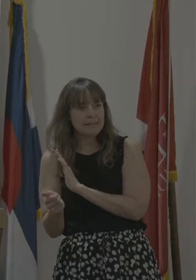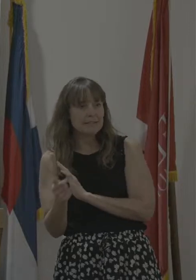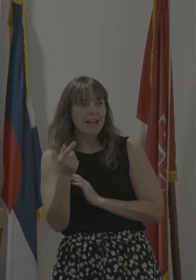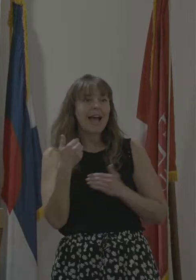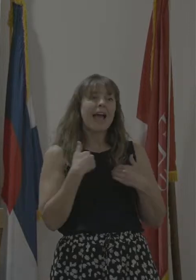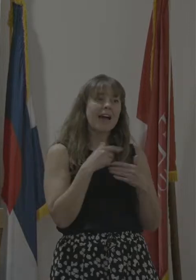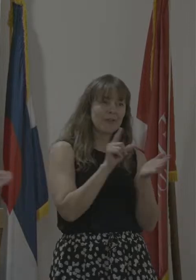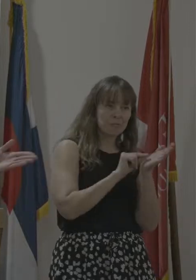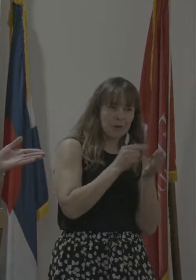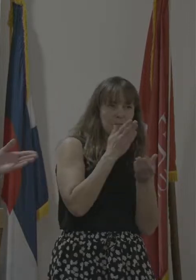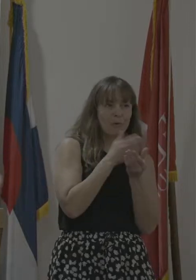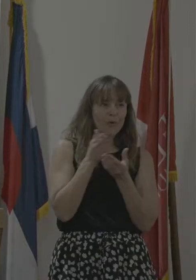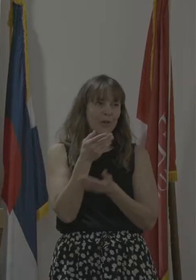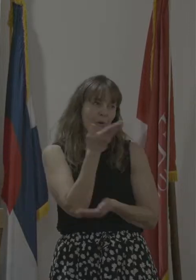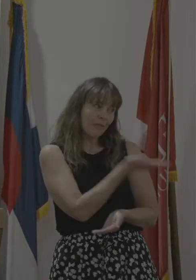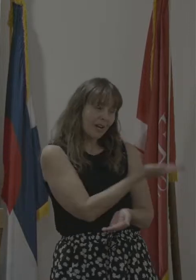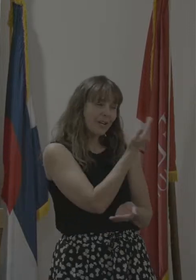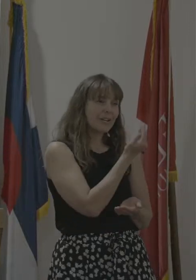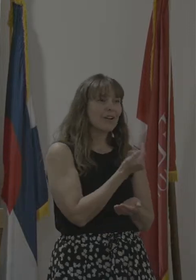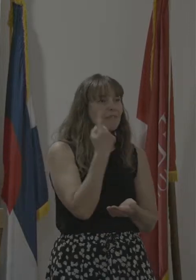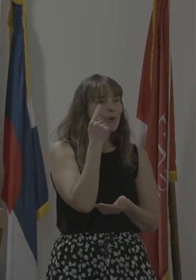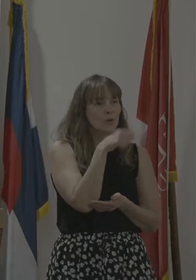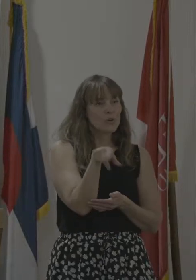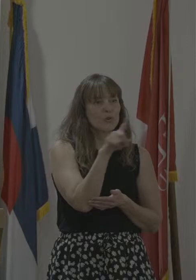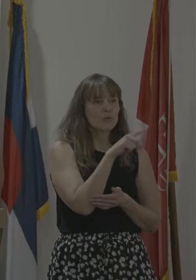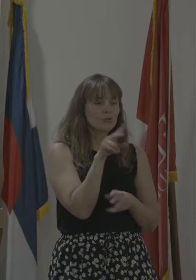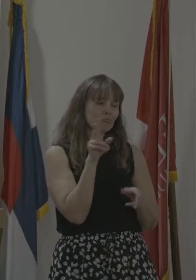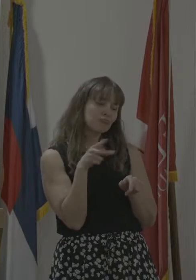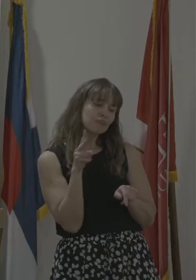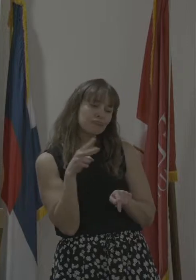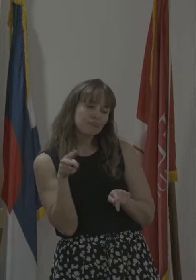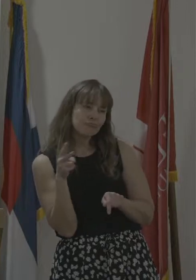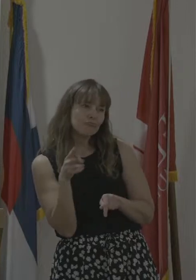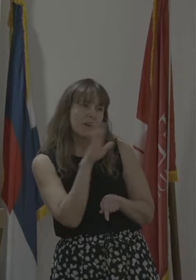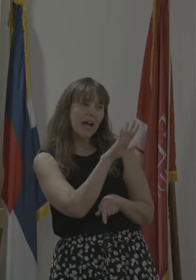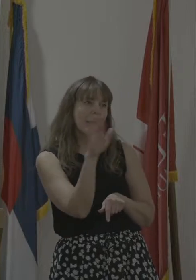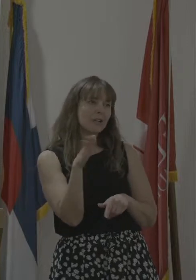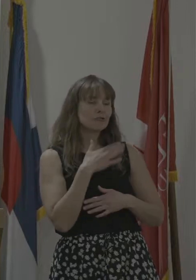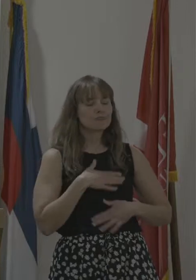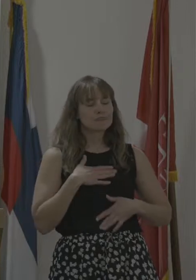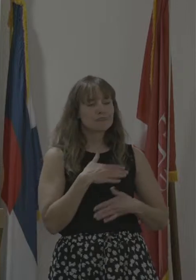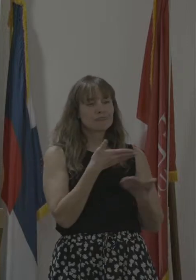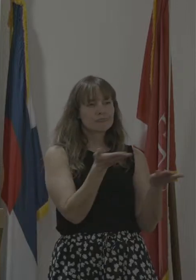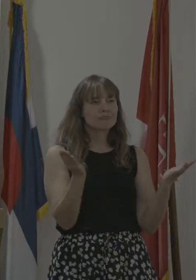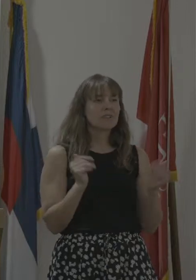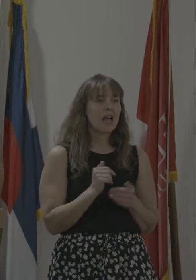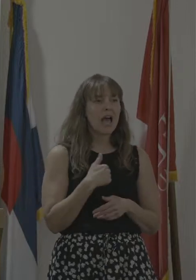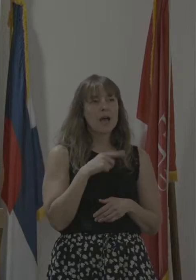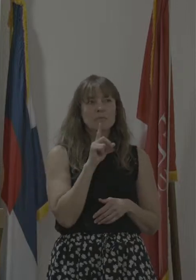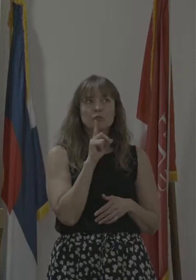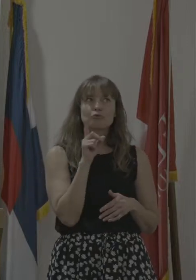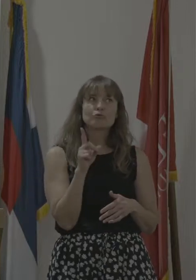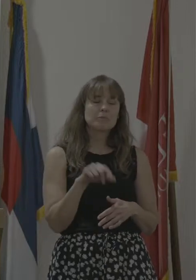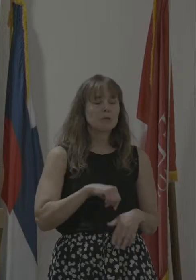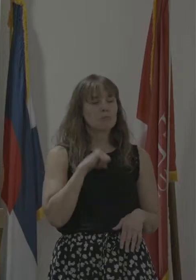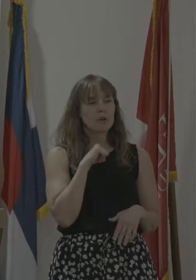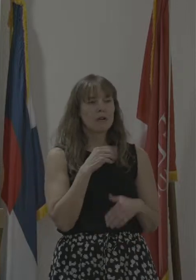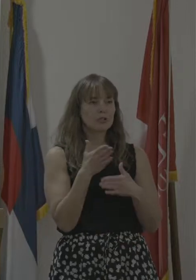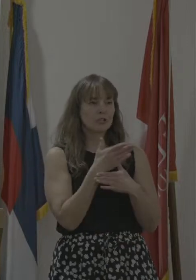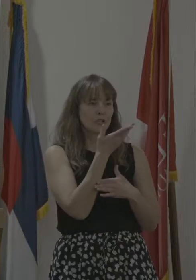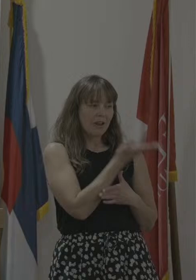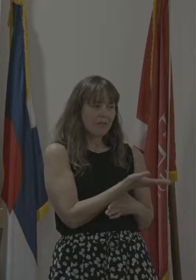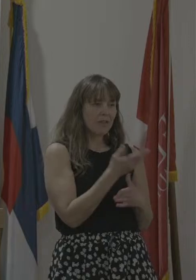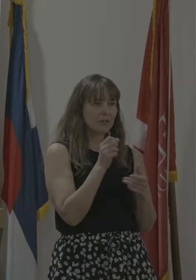printed portfolio over here for you to peruse at your leisure. I'm extremely proud to share this body of work with